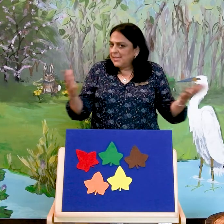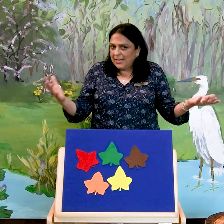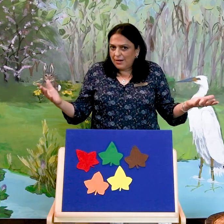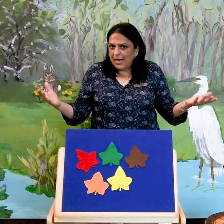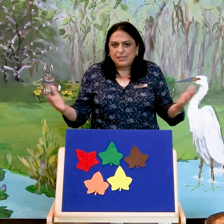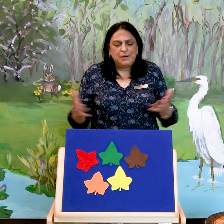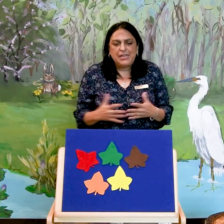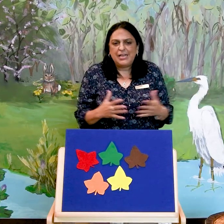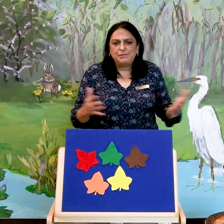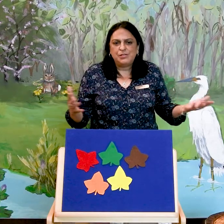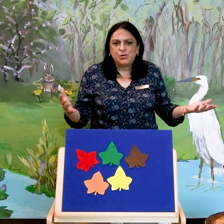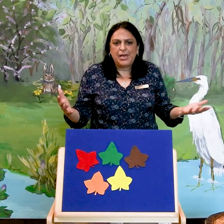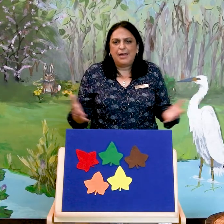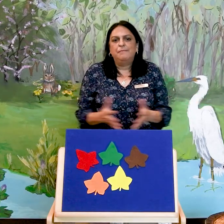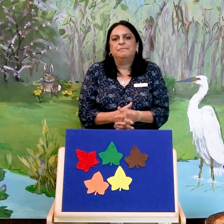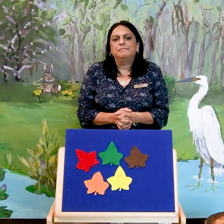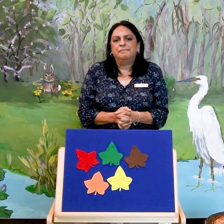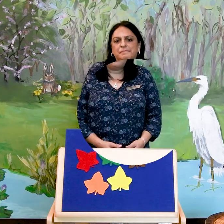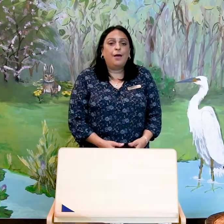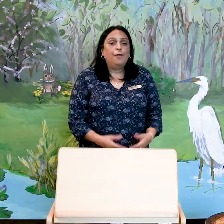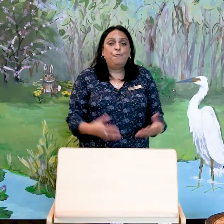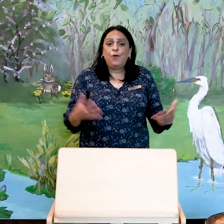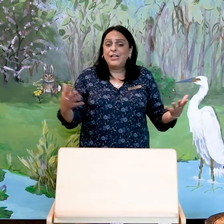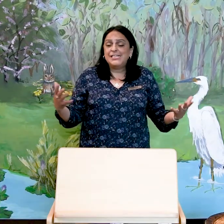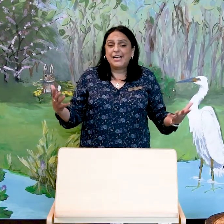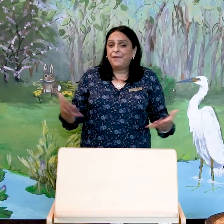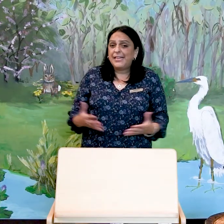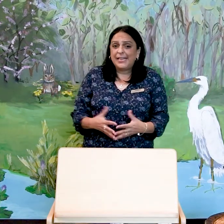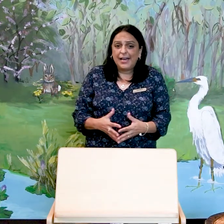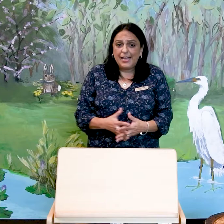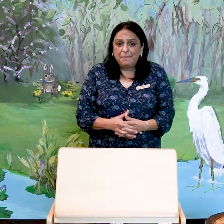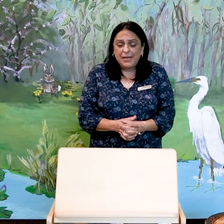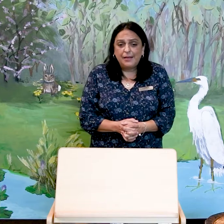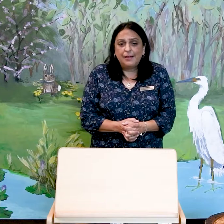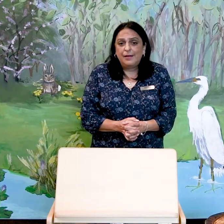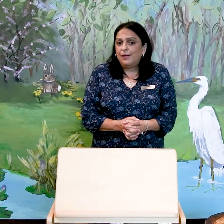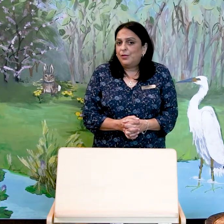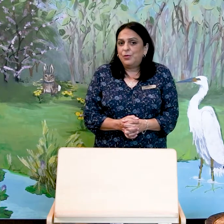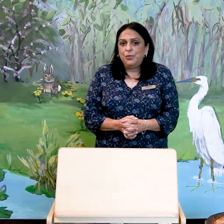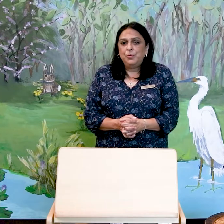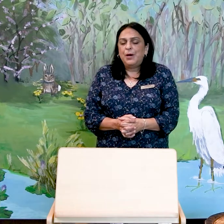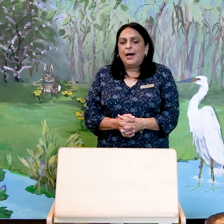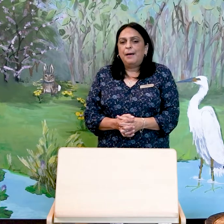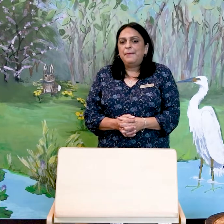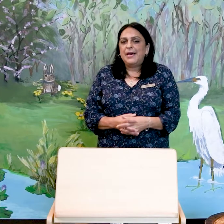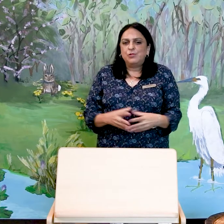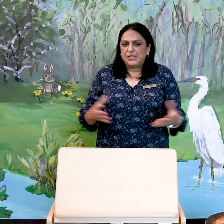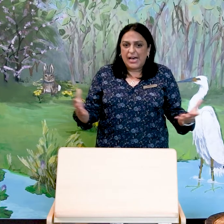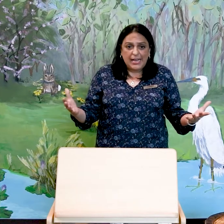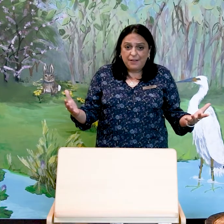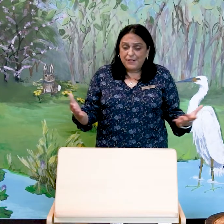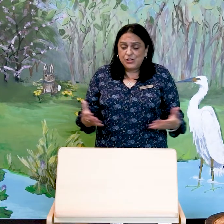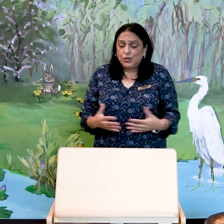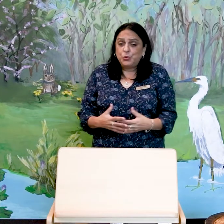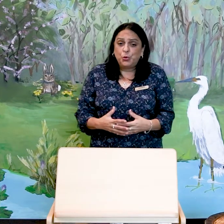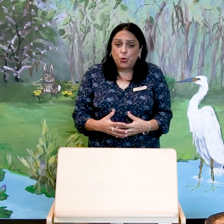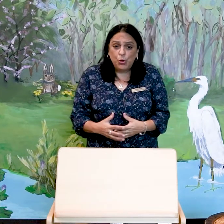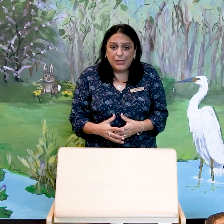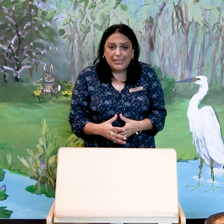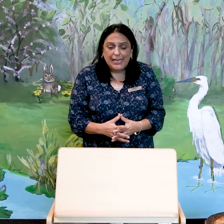it as many times as you can. Fall is a great time to be outside if it's not too cold.